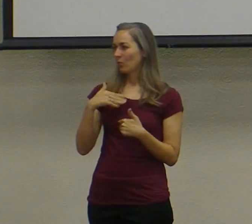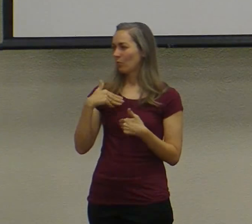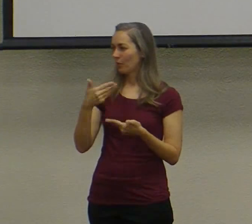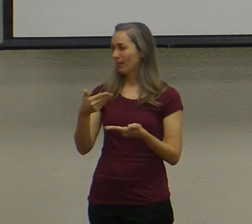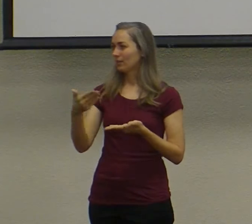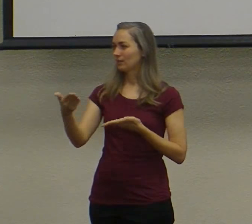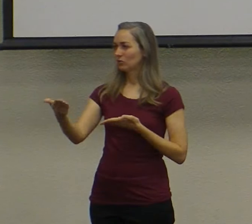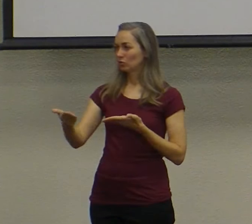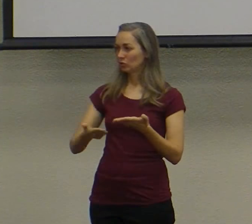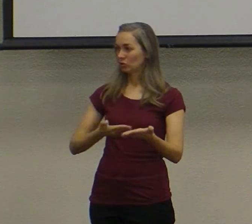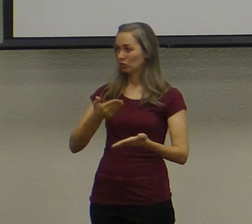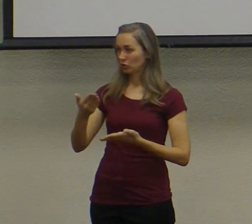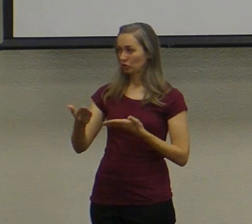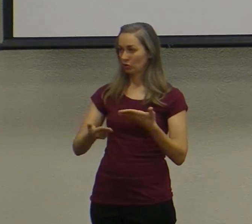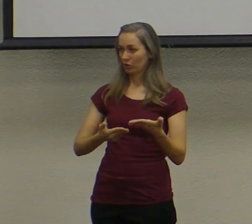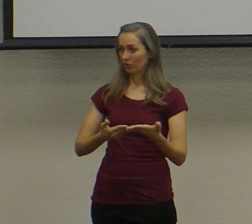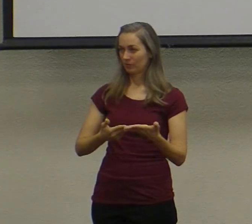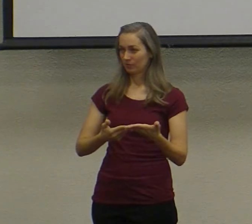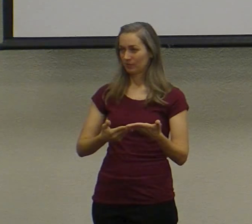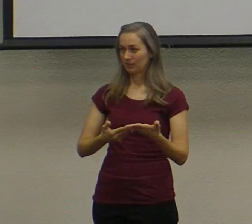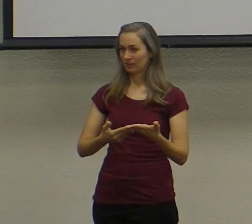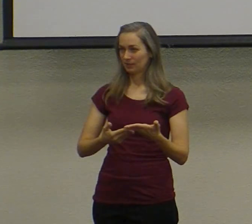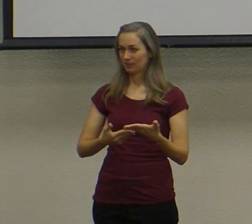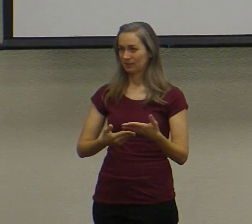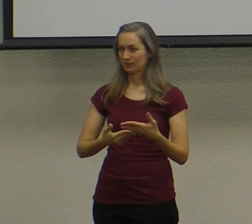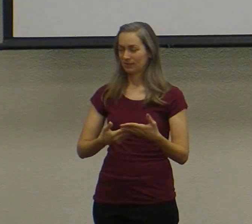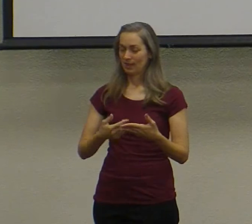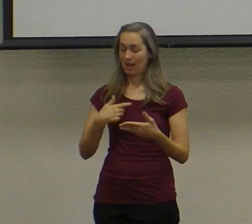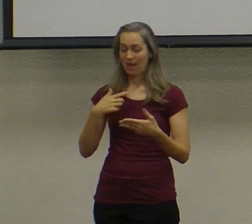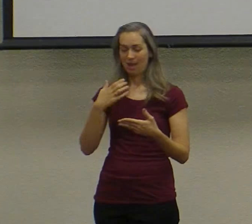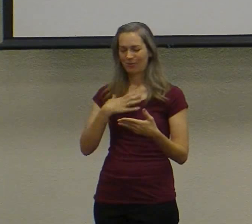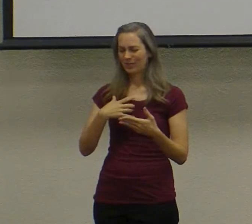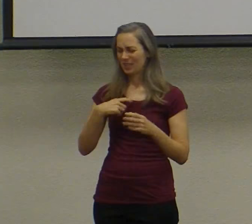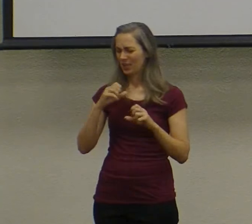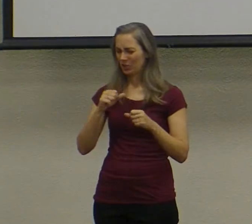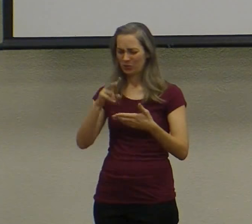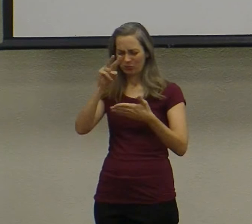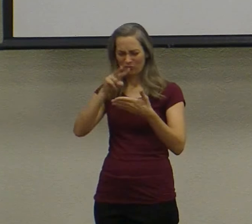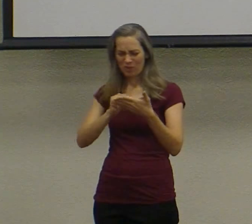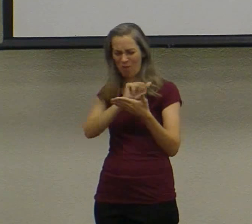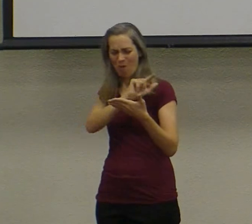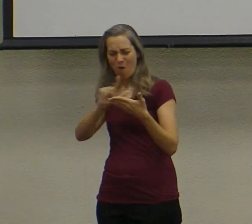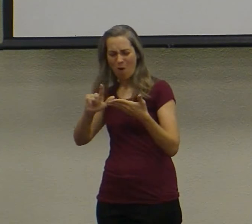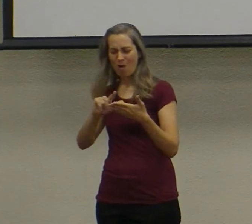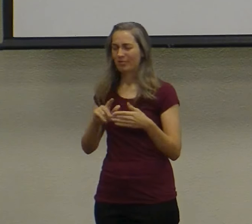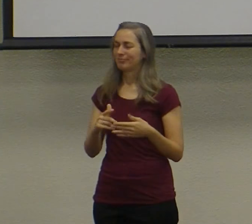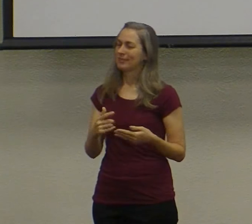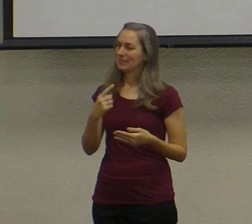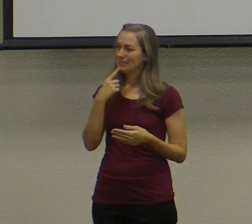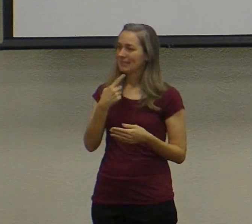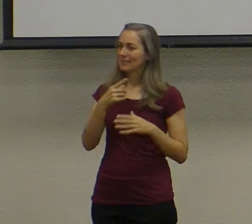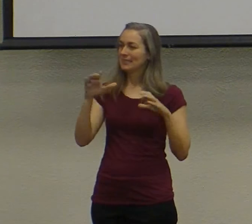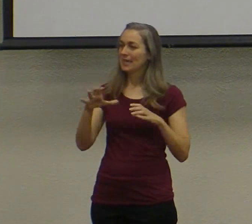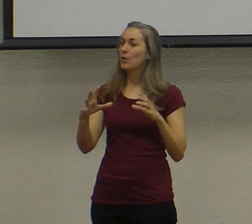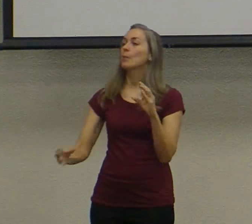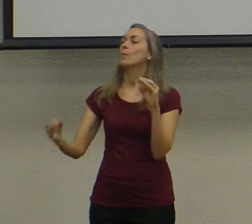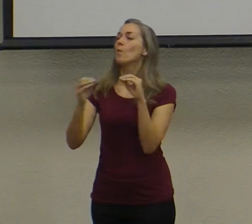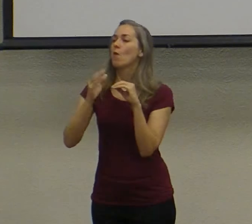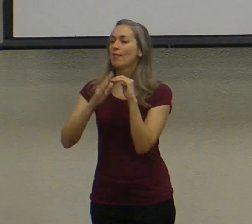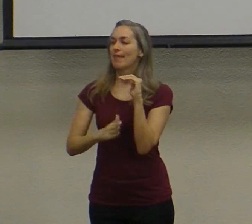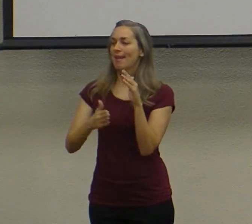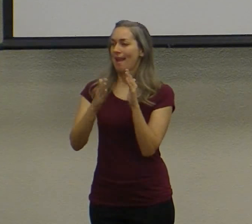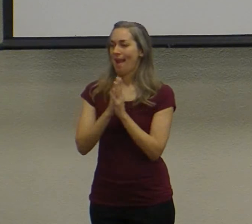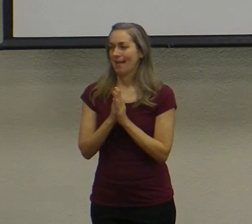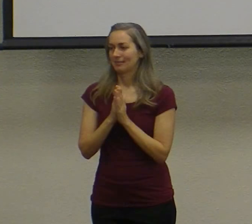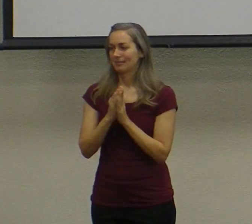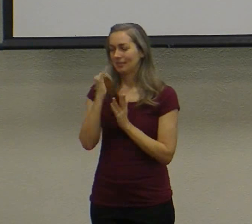to serve, and he went even beyond. I wish I could read you the whole report. He said he went beyond all that they asked him to do, and if he saw something